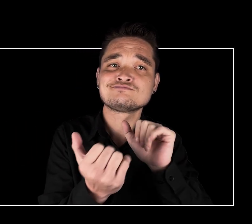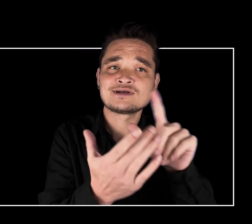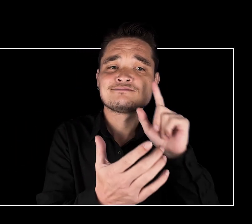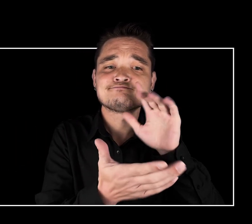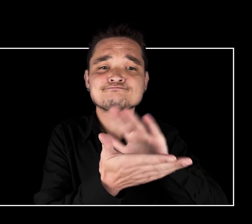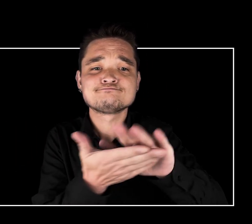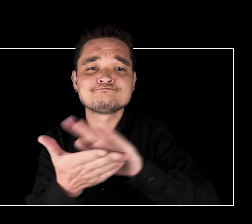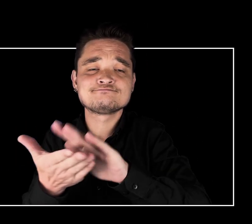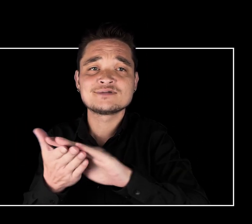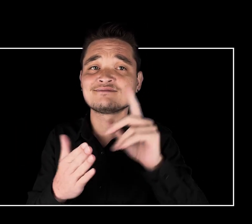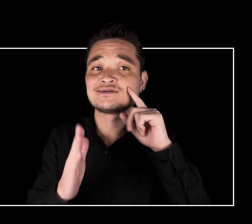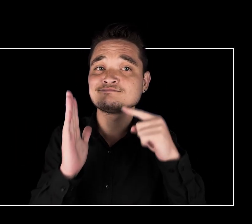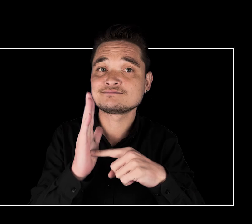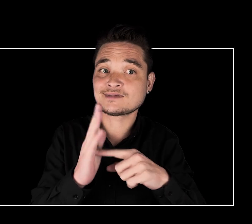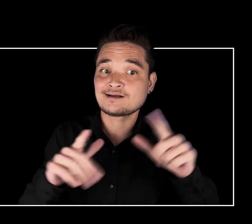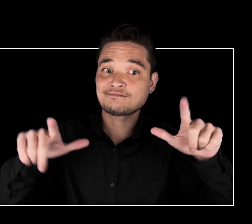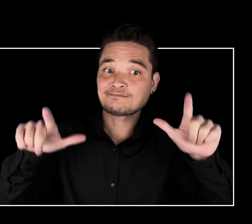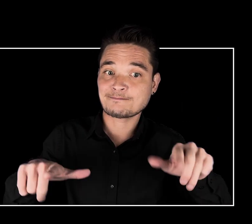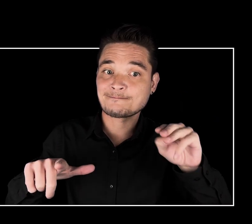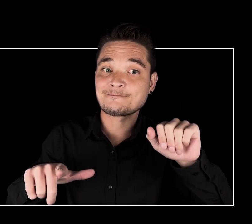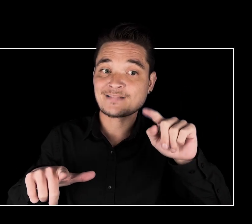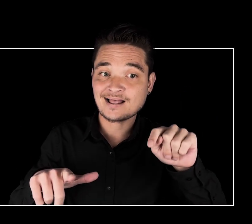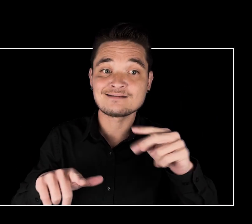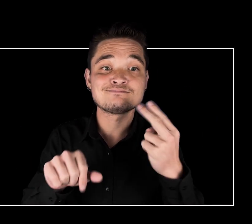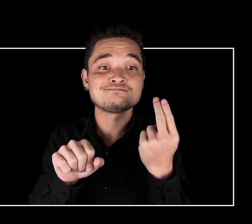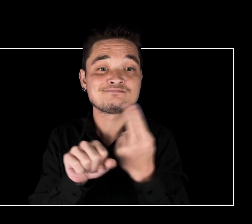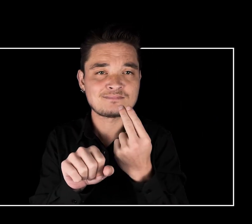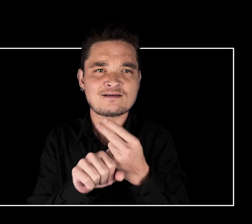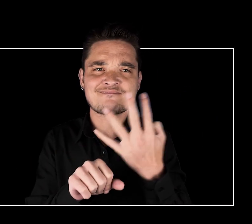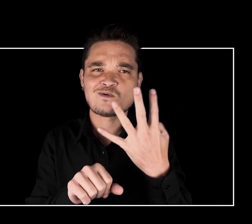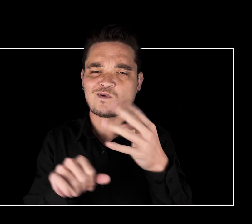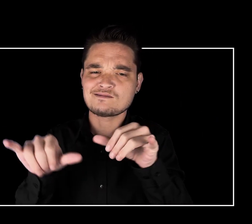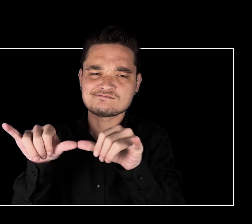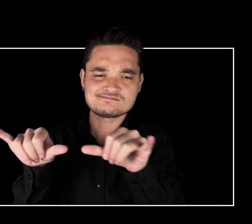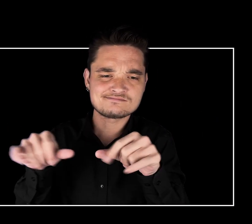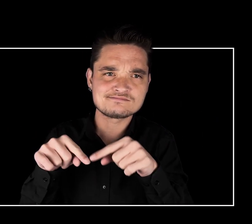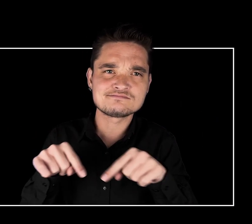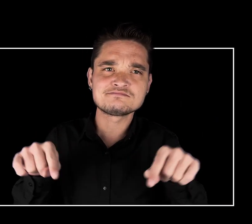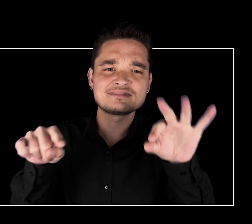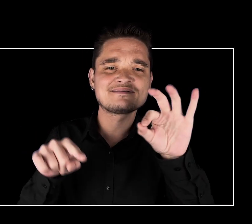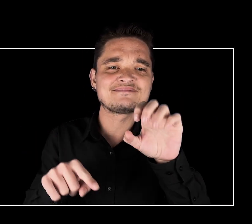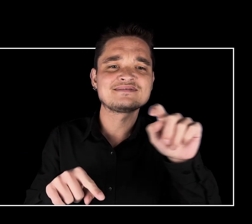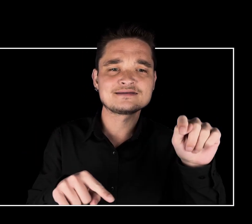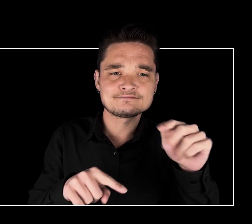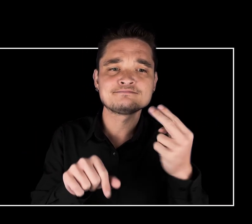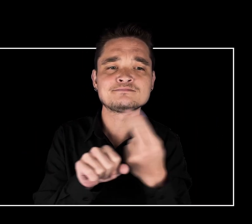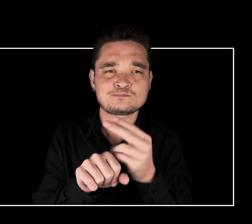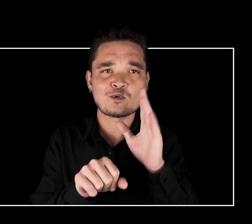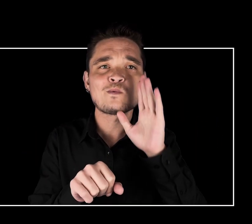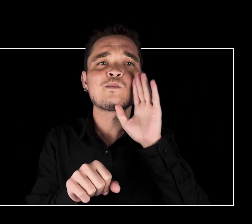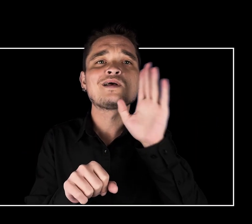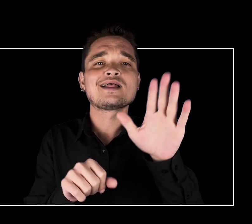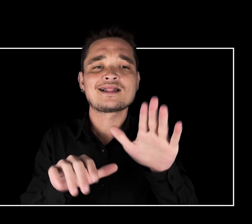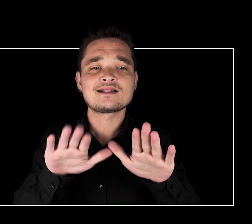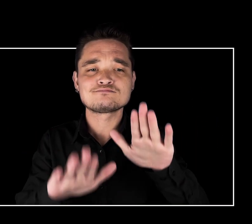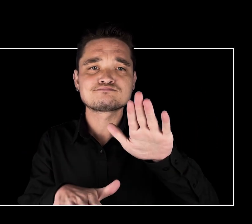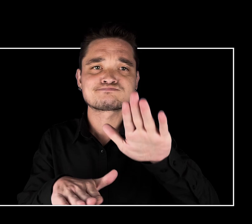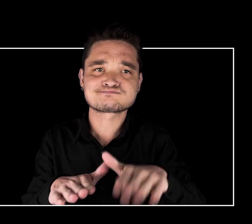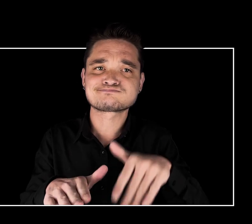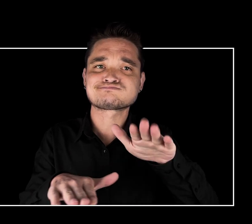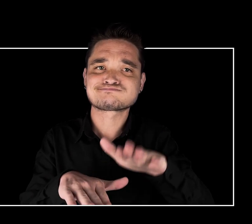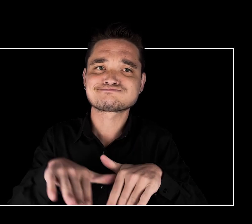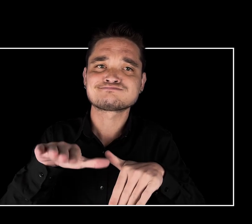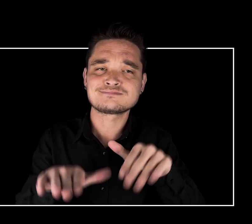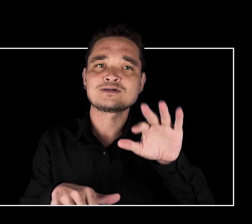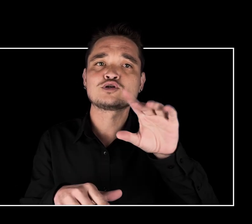Put mats at your doors. Mats that are at least 4 feet long are best. They will catch some dirt that would otherwise come into